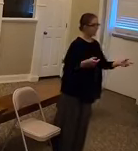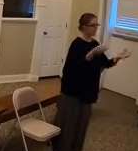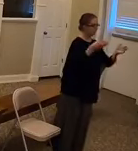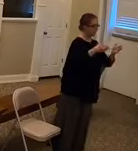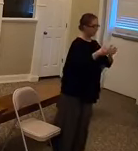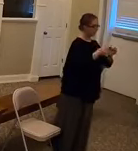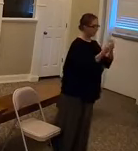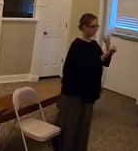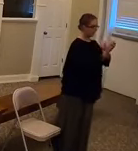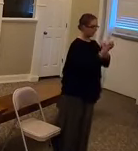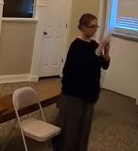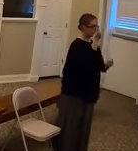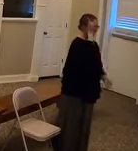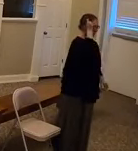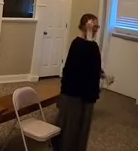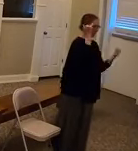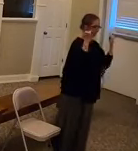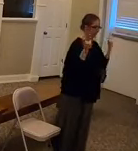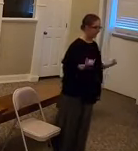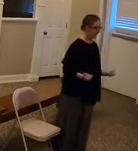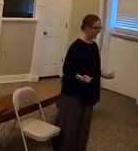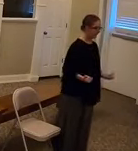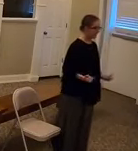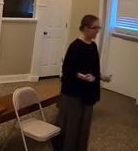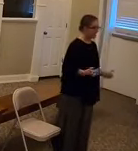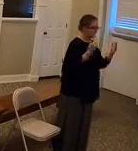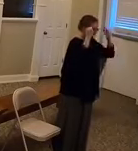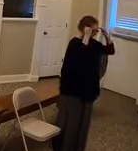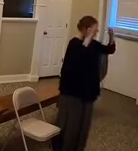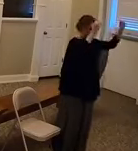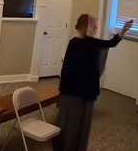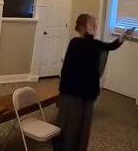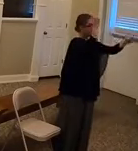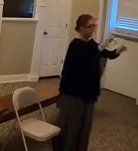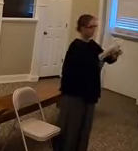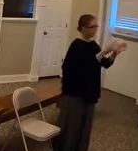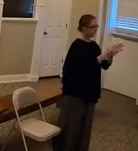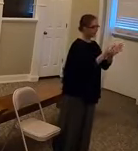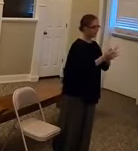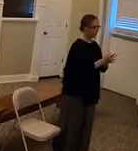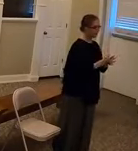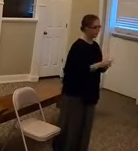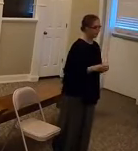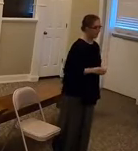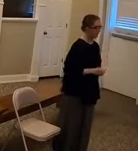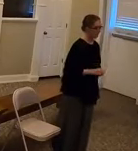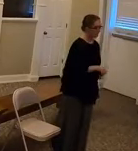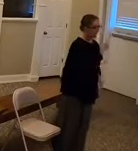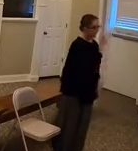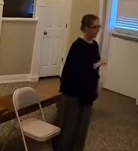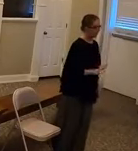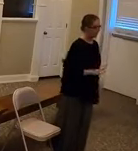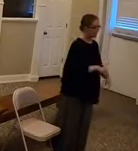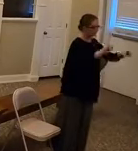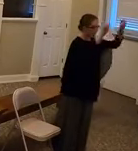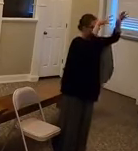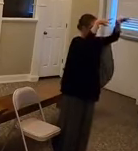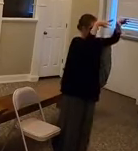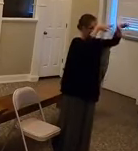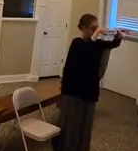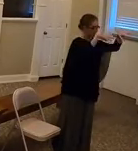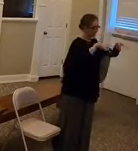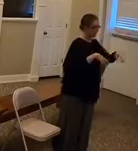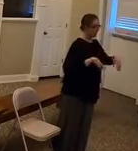every binding spirit right now, Lord, by the authority of the name of Jesus. Lord, loose